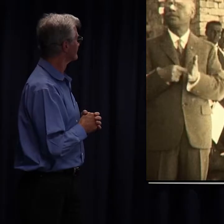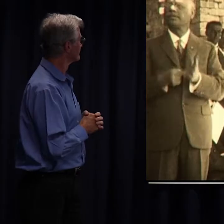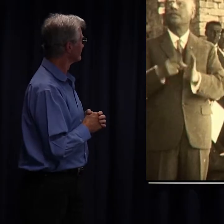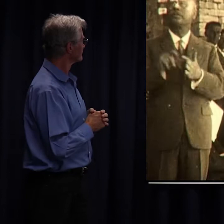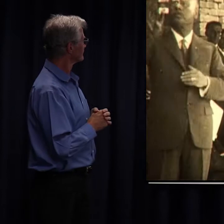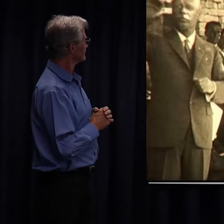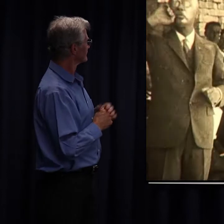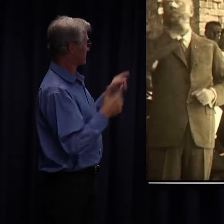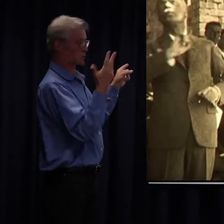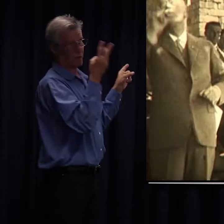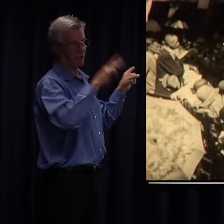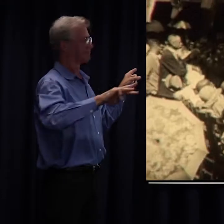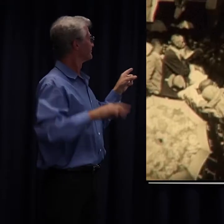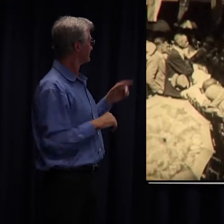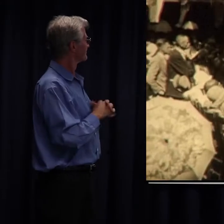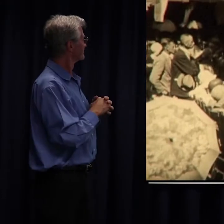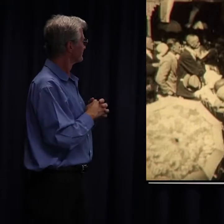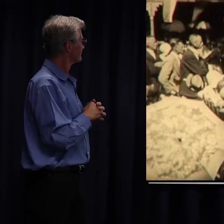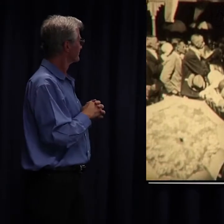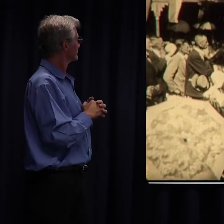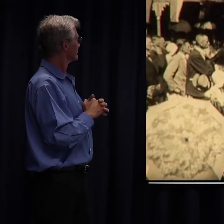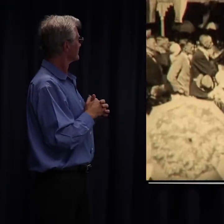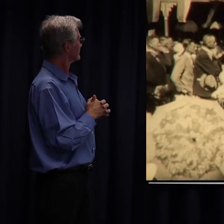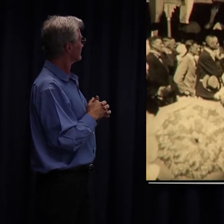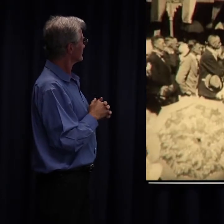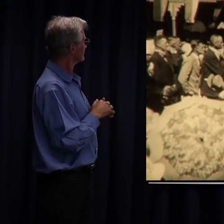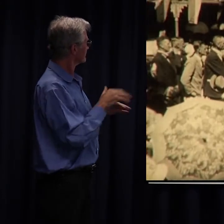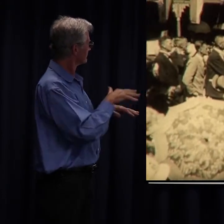celebrated its future. This is in the 1930s.